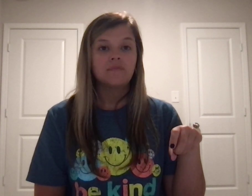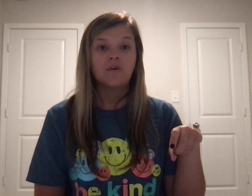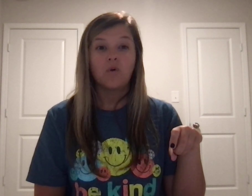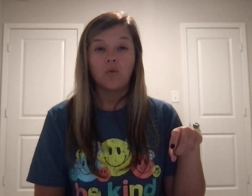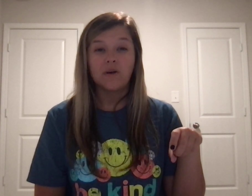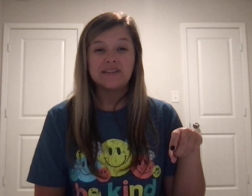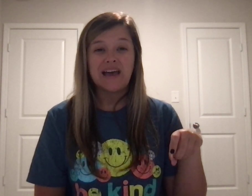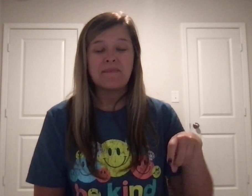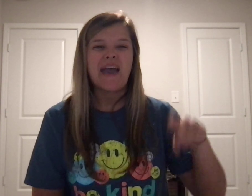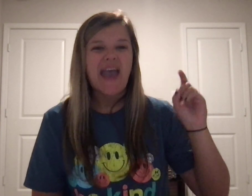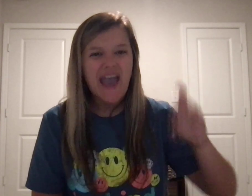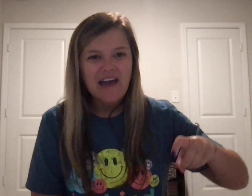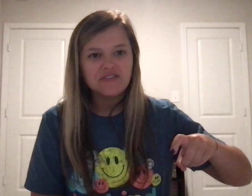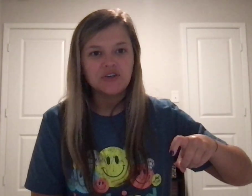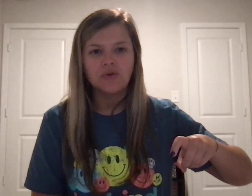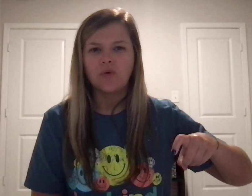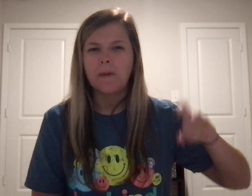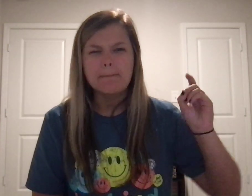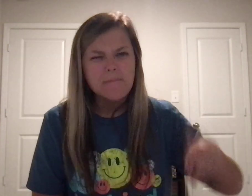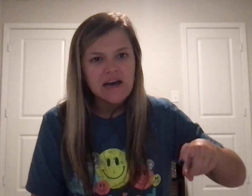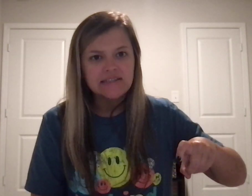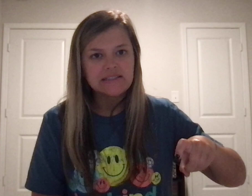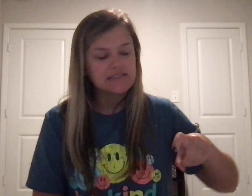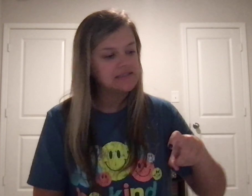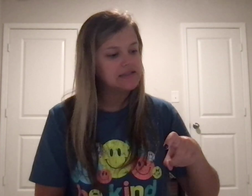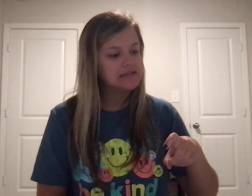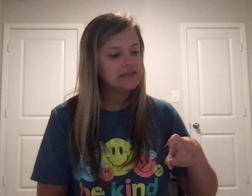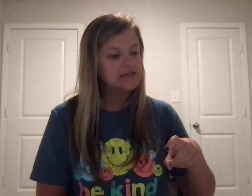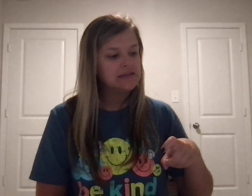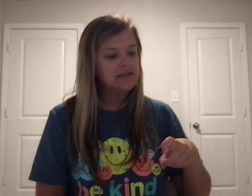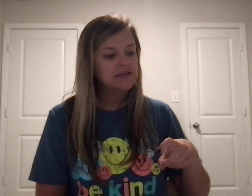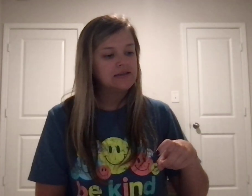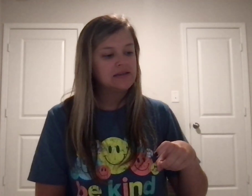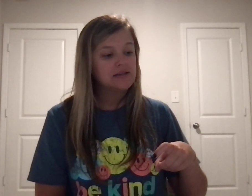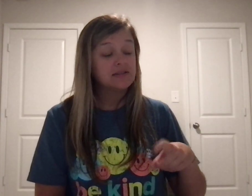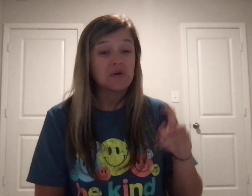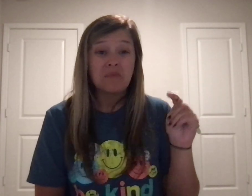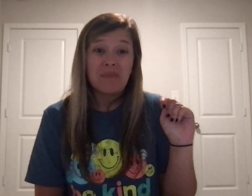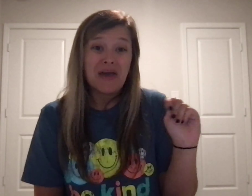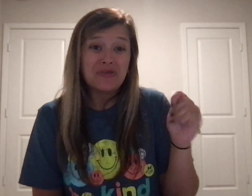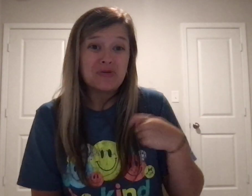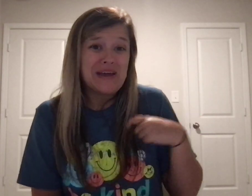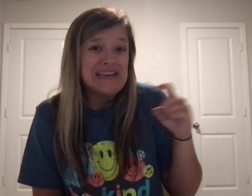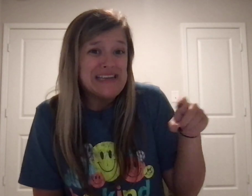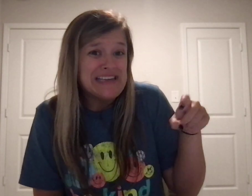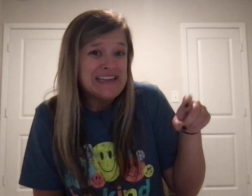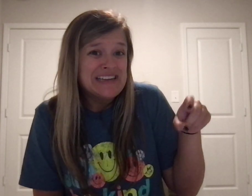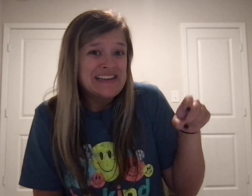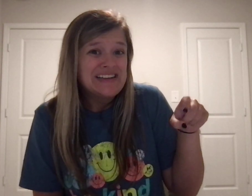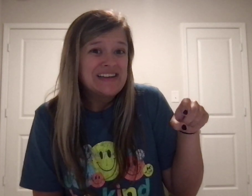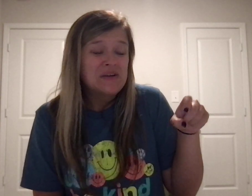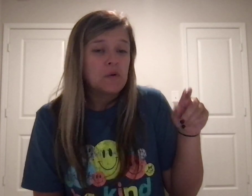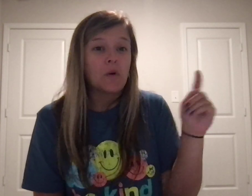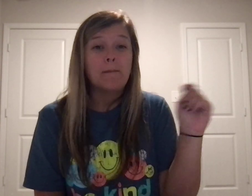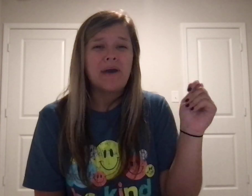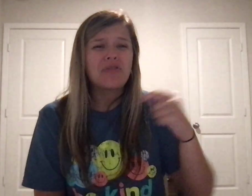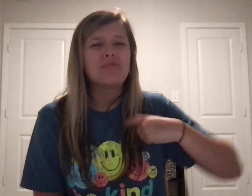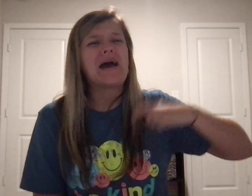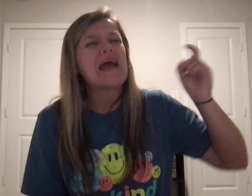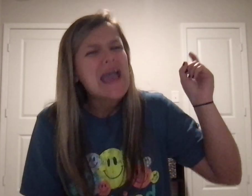Or one time, have to or must. So bathroom, I need, or bathroom, I